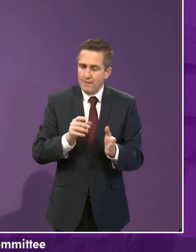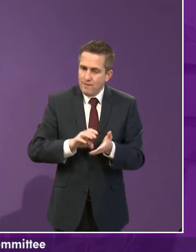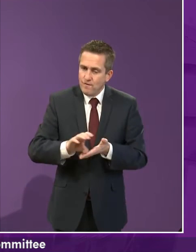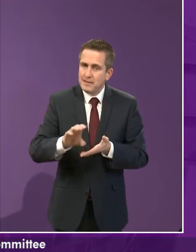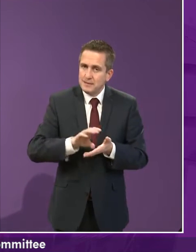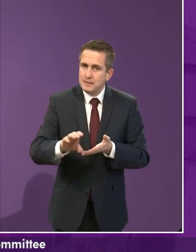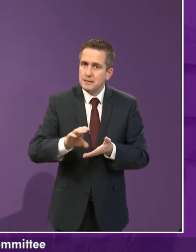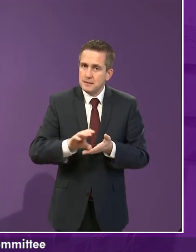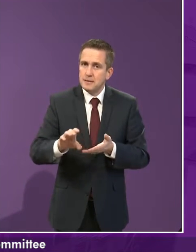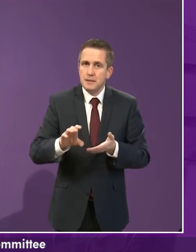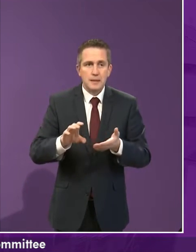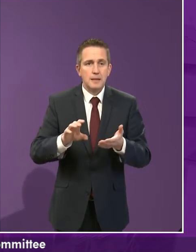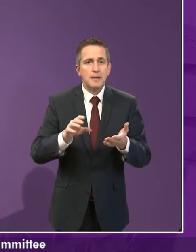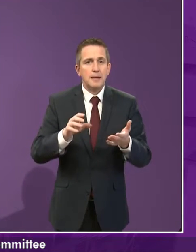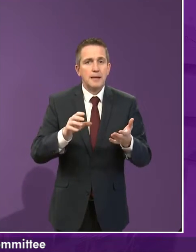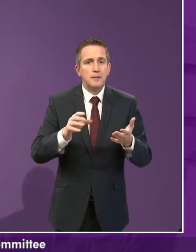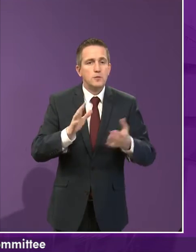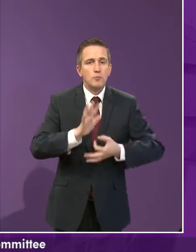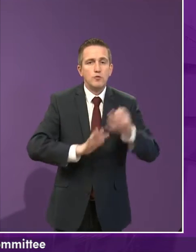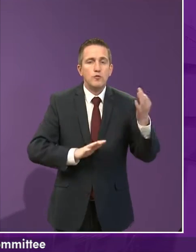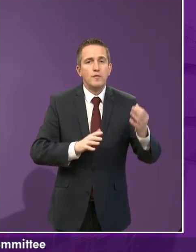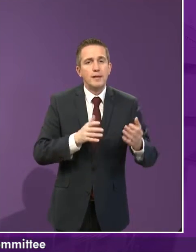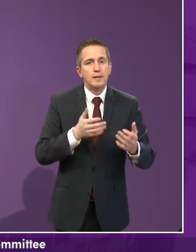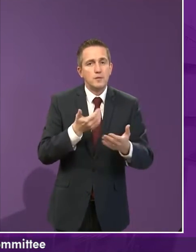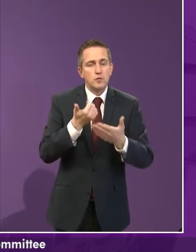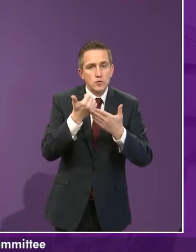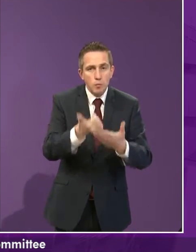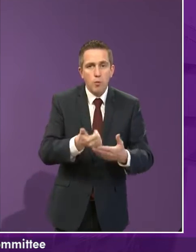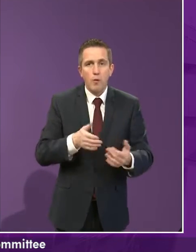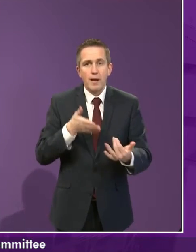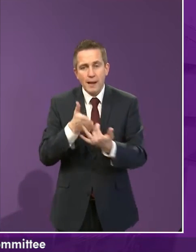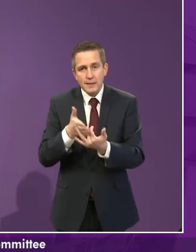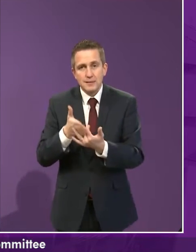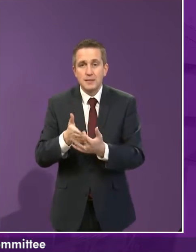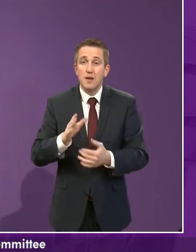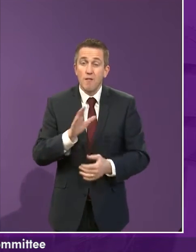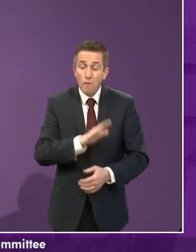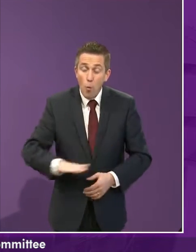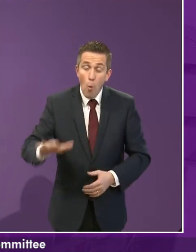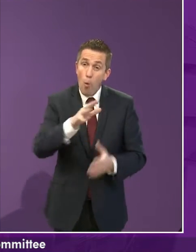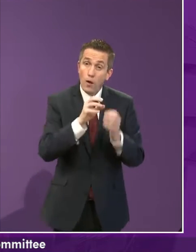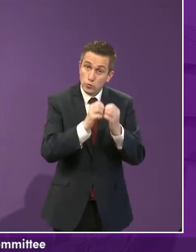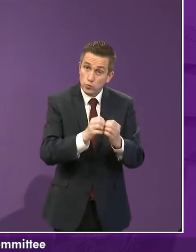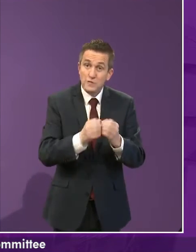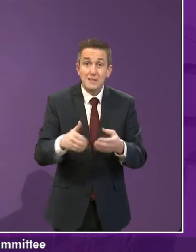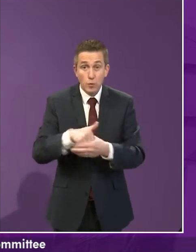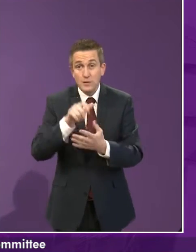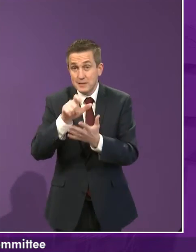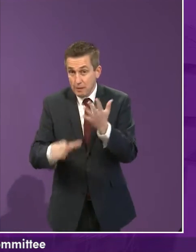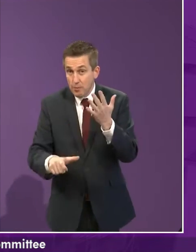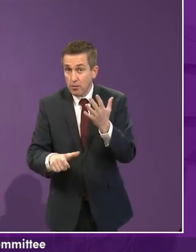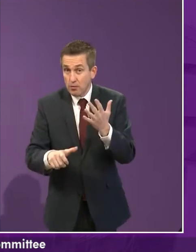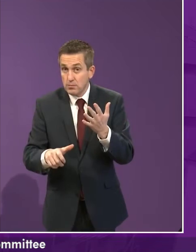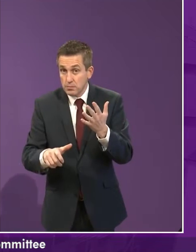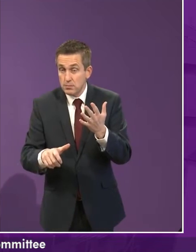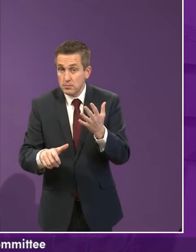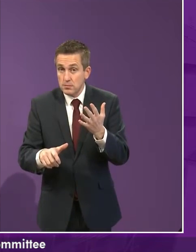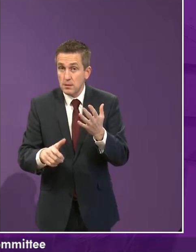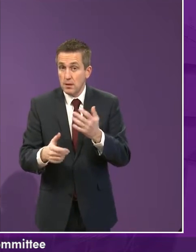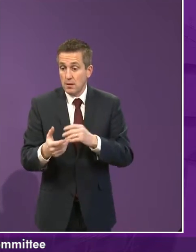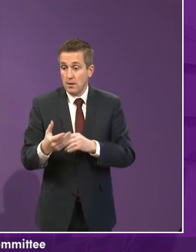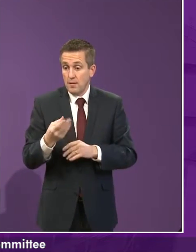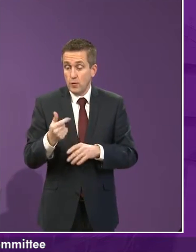into the structure within the schools and support for students, not just students with disabilities. We did a pilot a few years ago. We had a